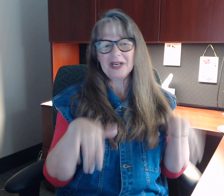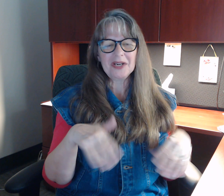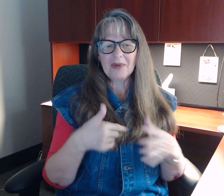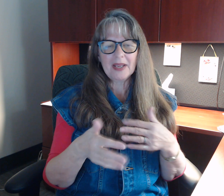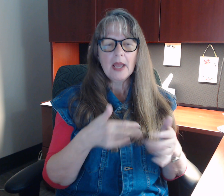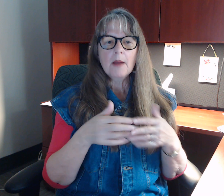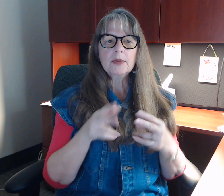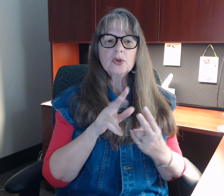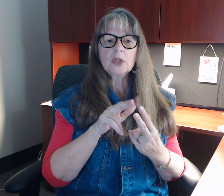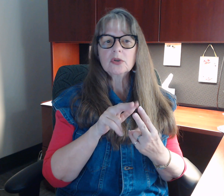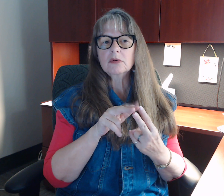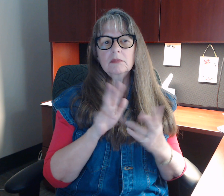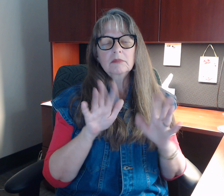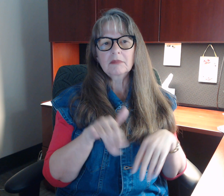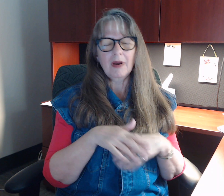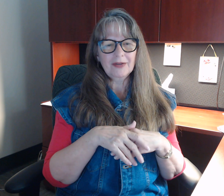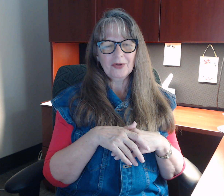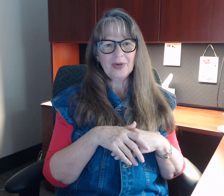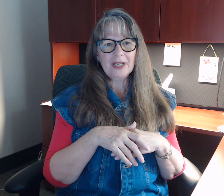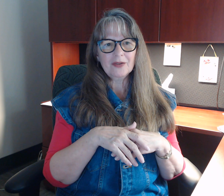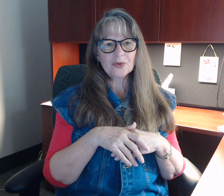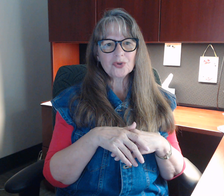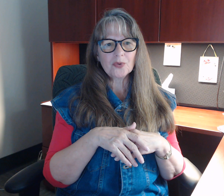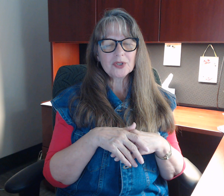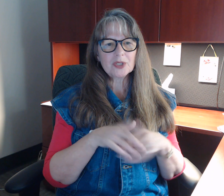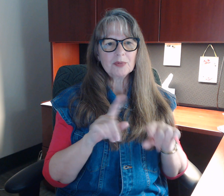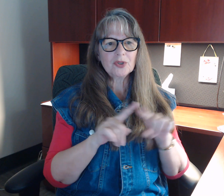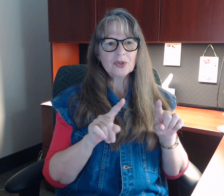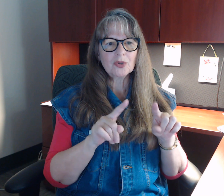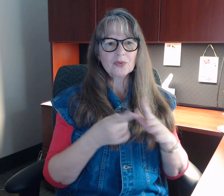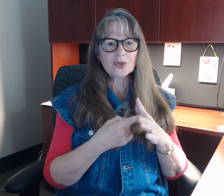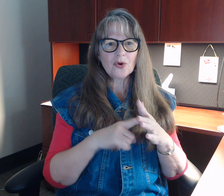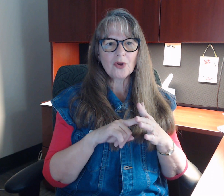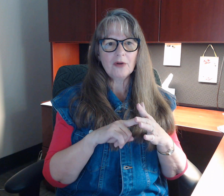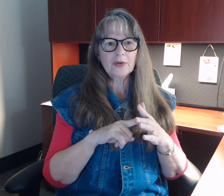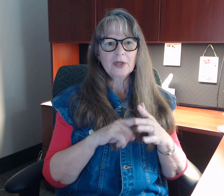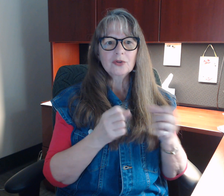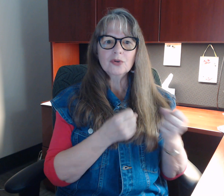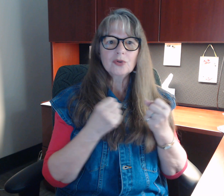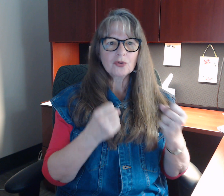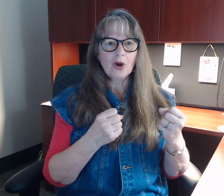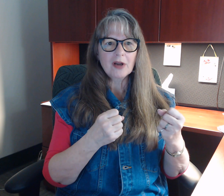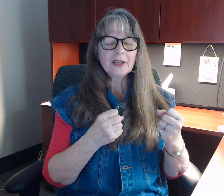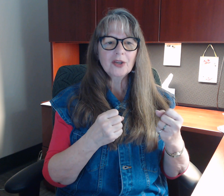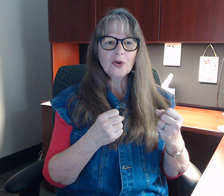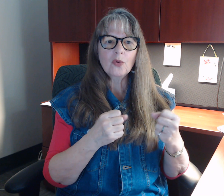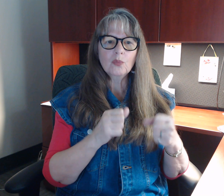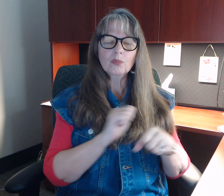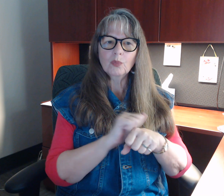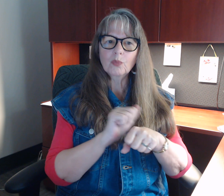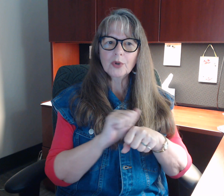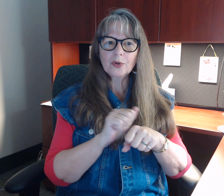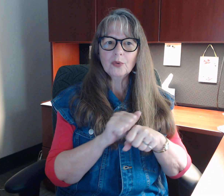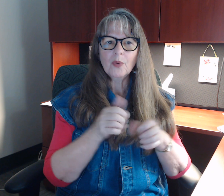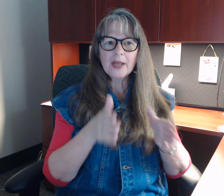anyway, but you could do any of those choices, but just don't start off too strong. Work your way